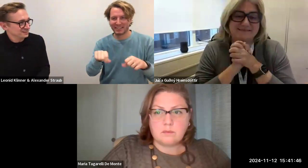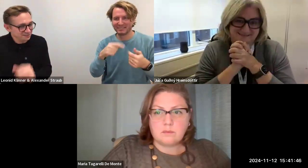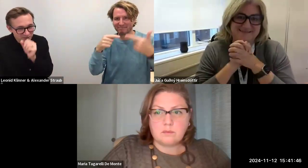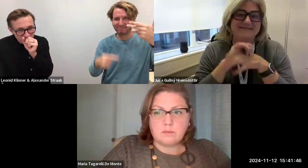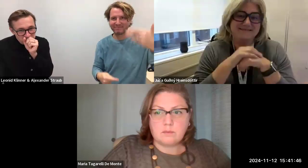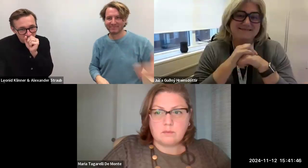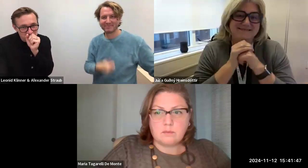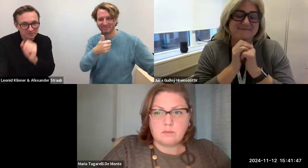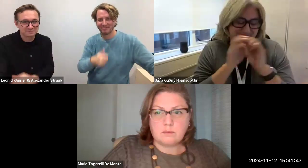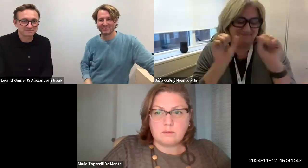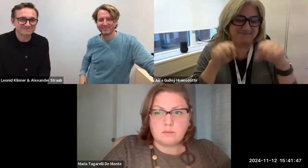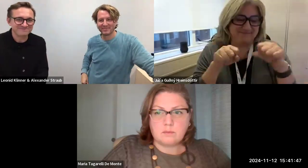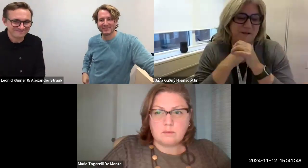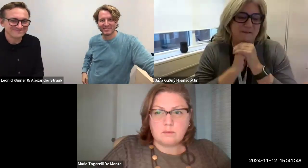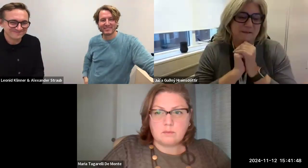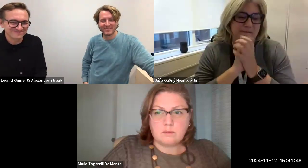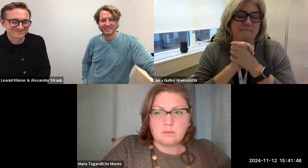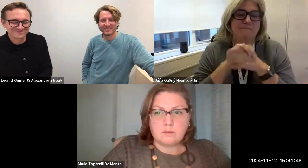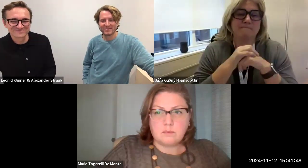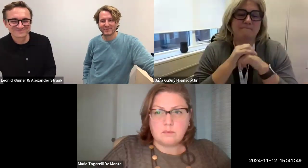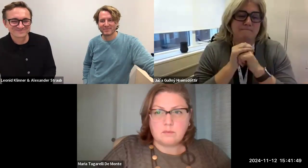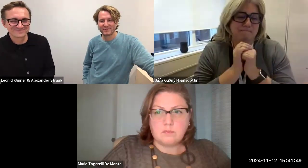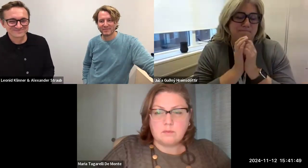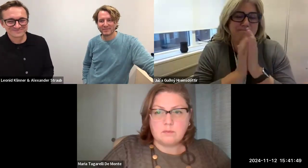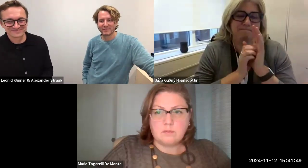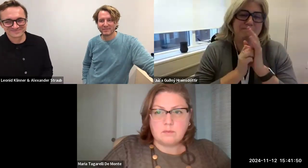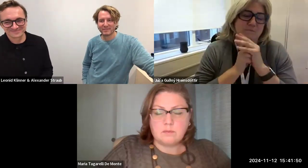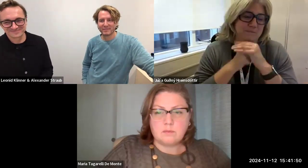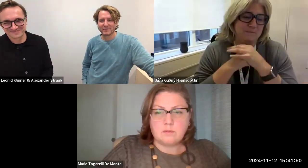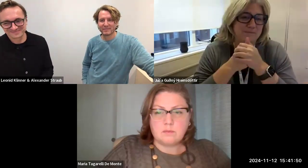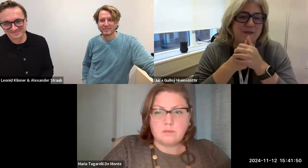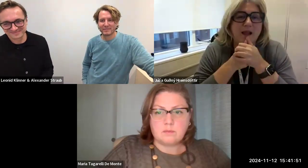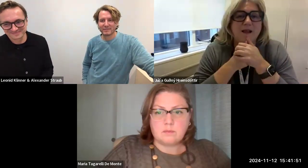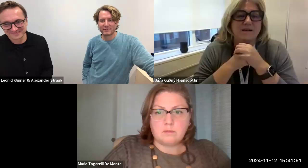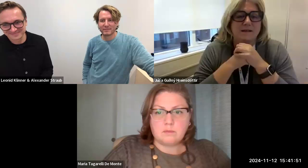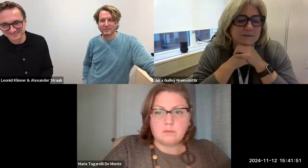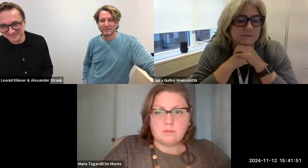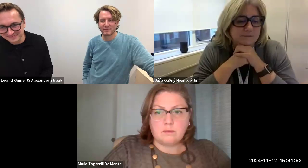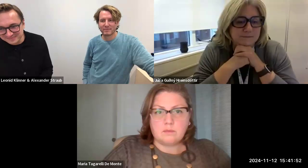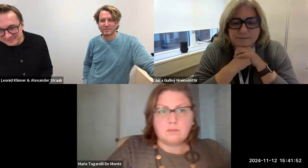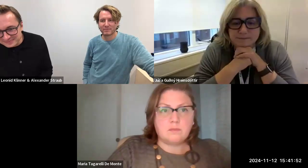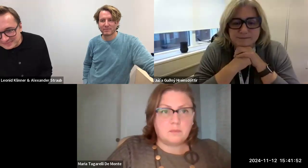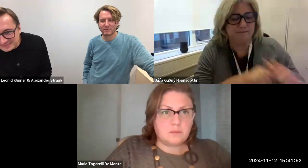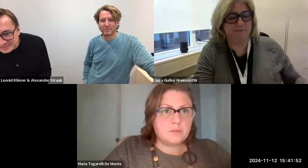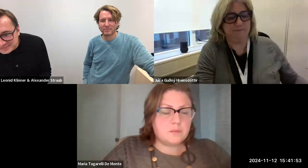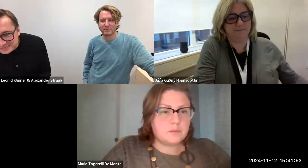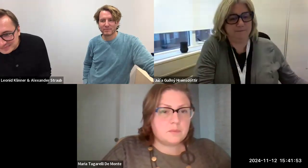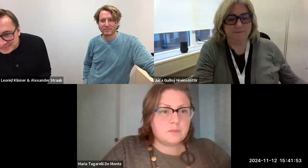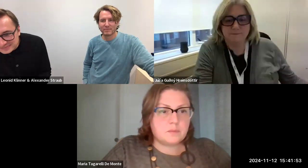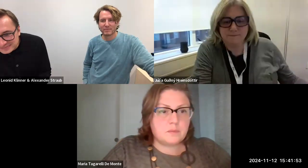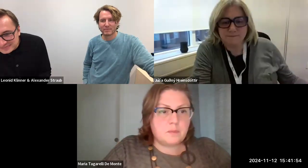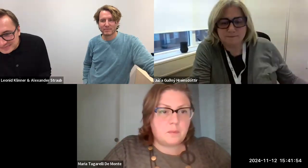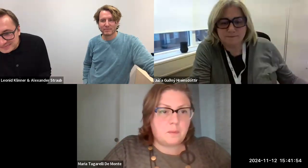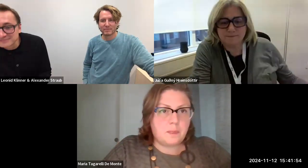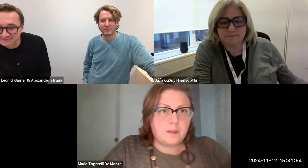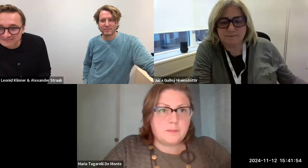developing materials, both using the Zoom tip and Canva as well.